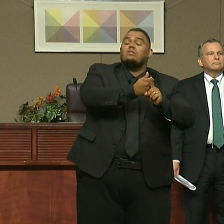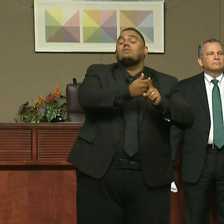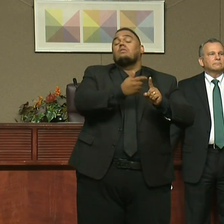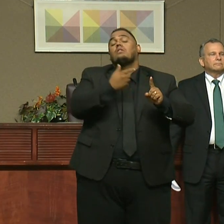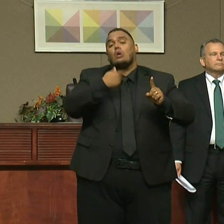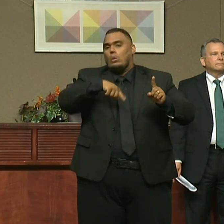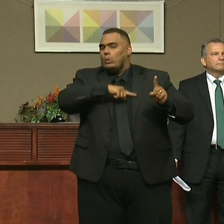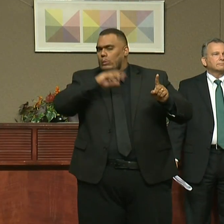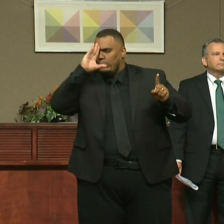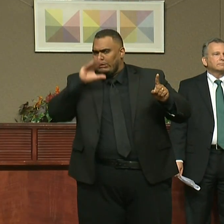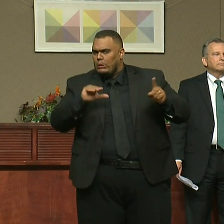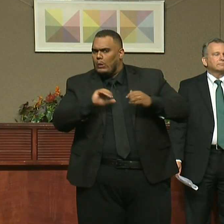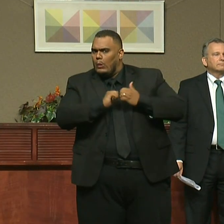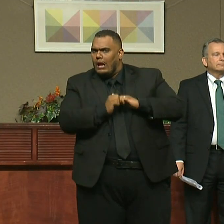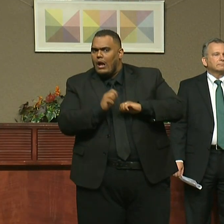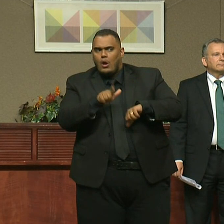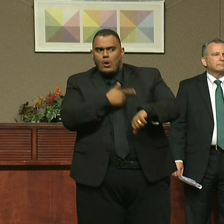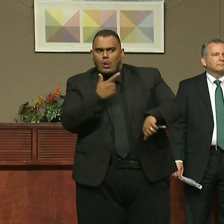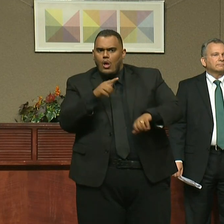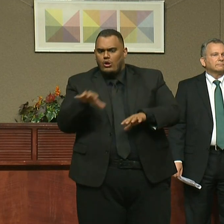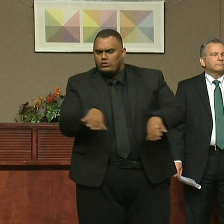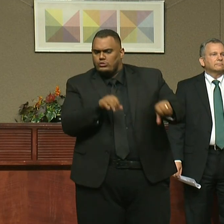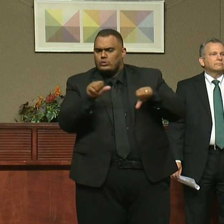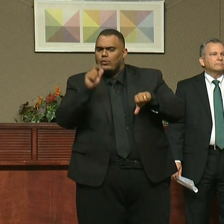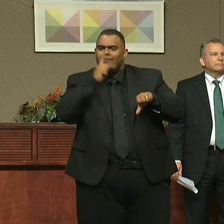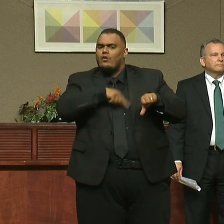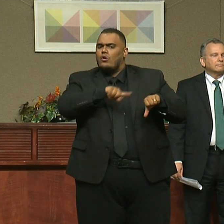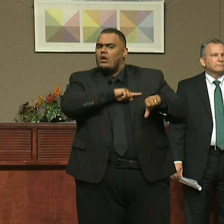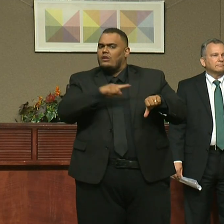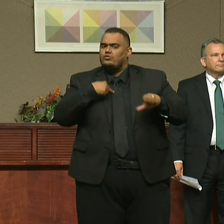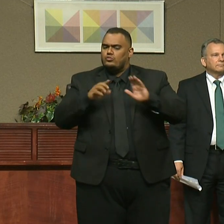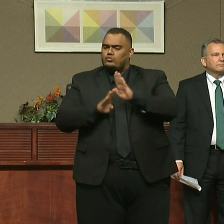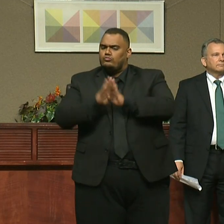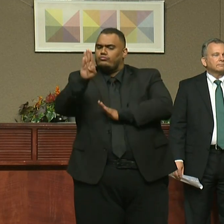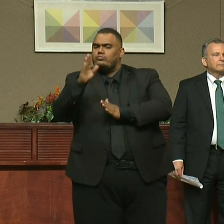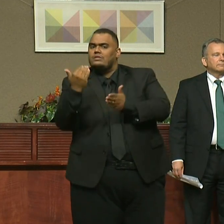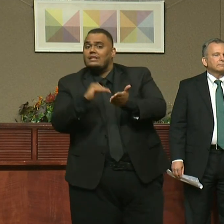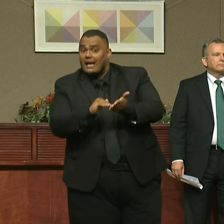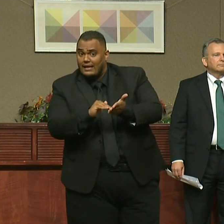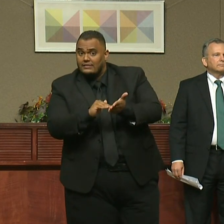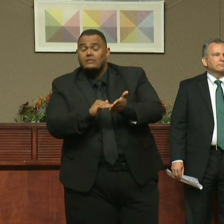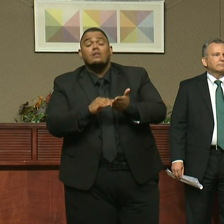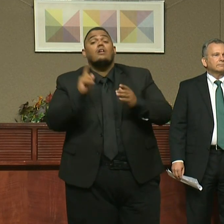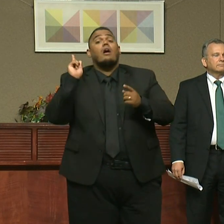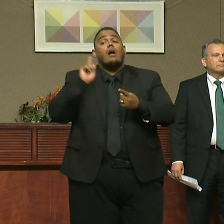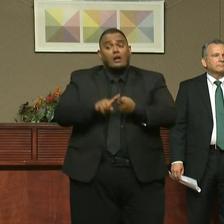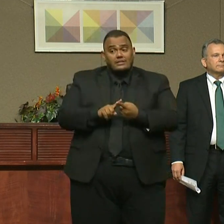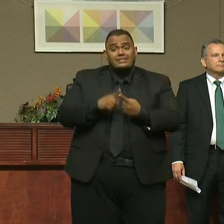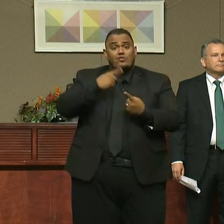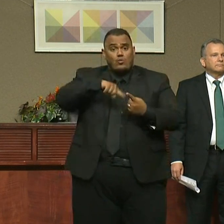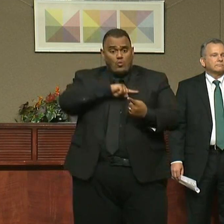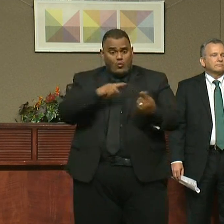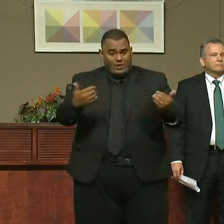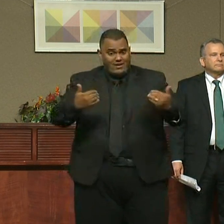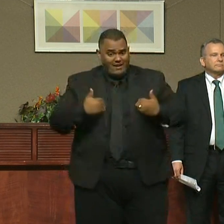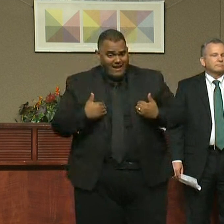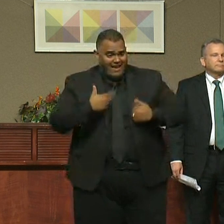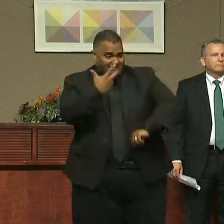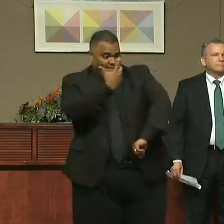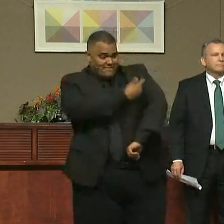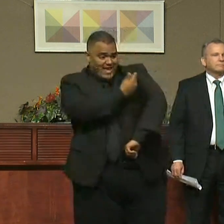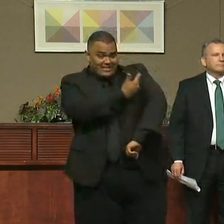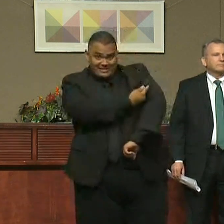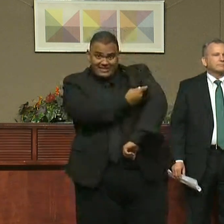know how long it took us to recover from that. Until we have a vaccine for this virus in